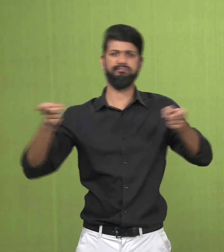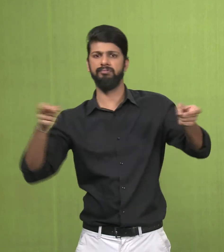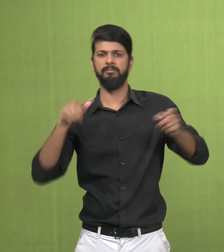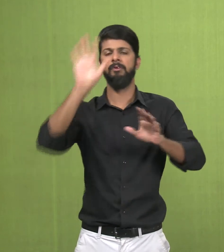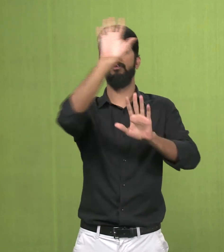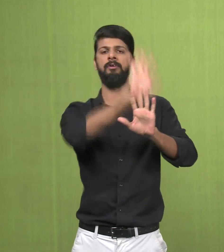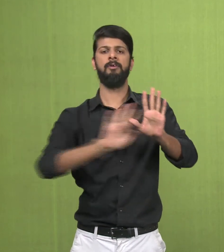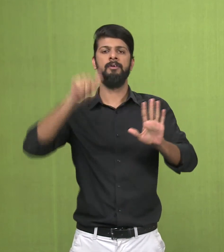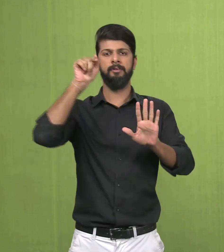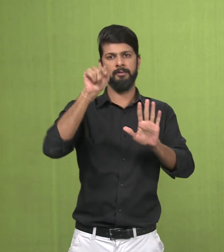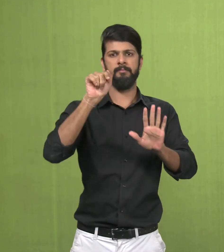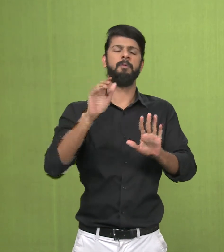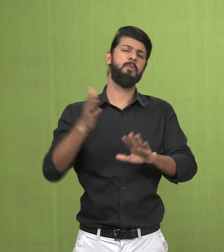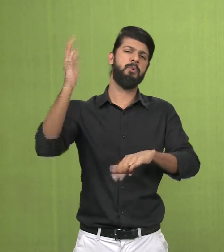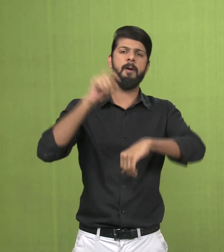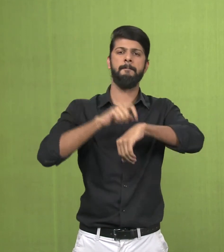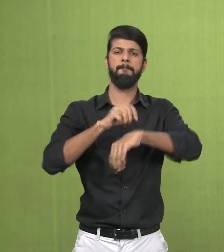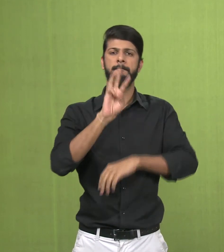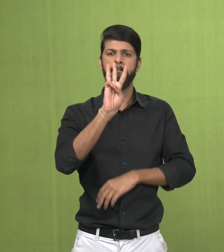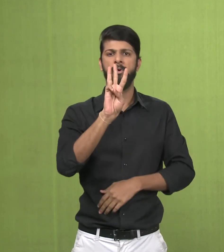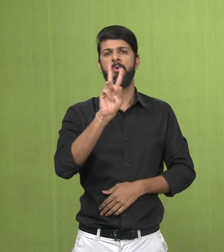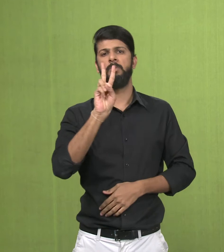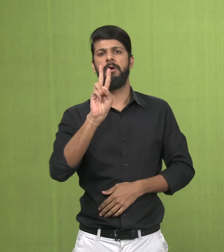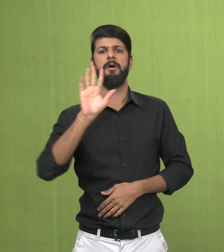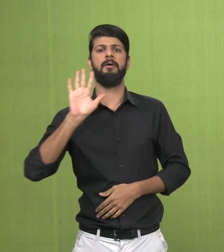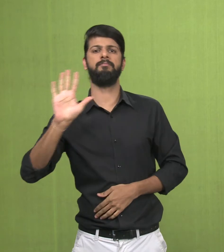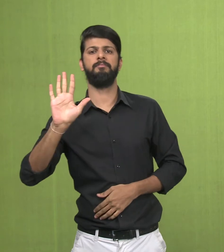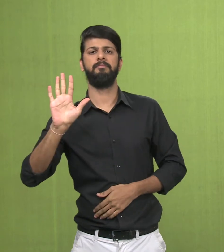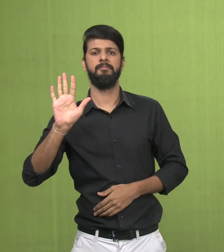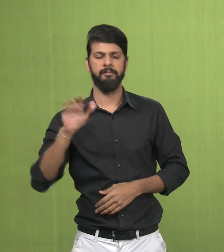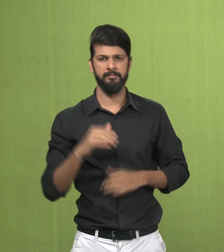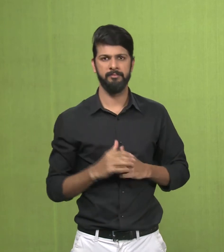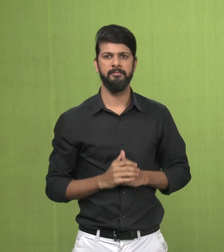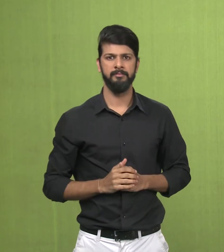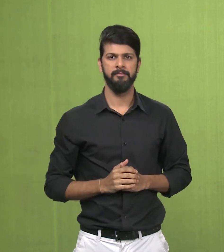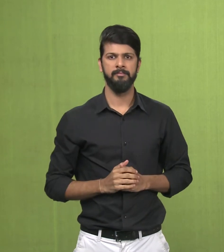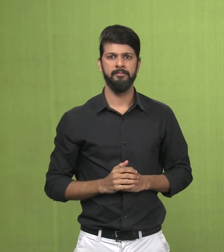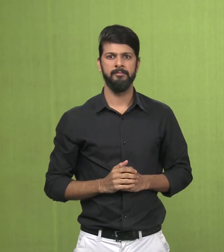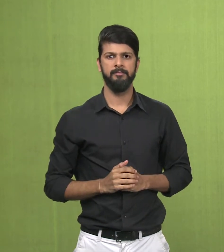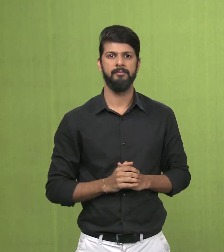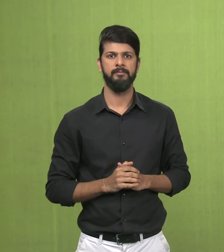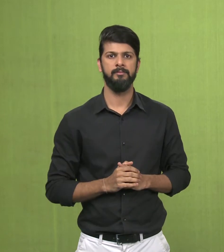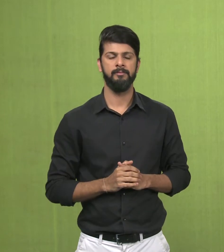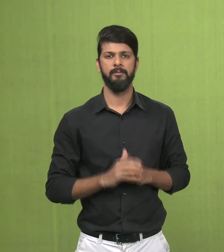an extensive empire, and that was around the 325 BC.